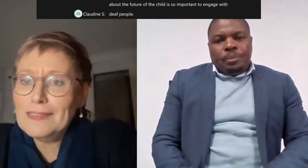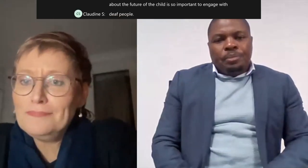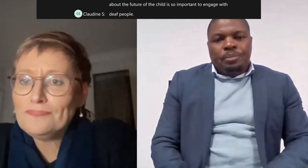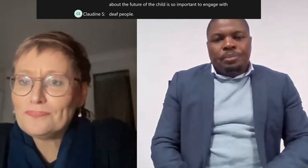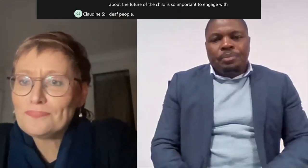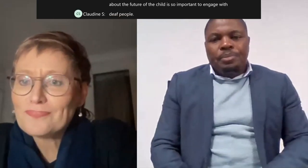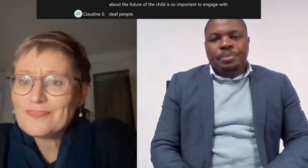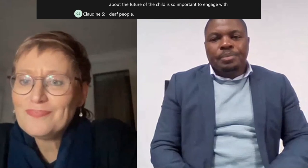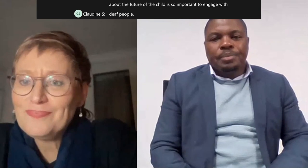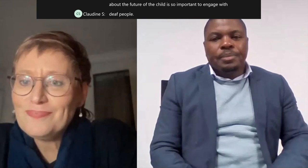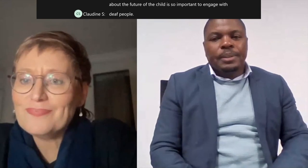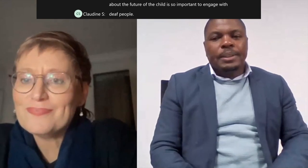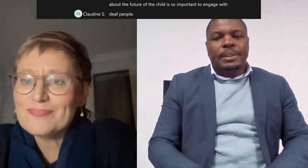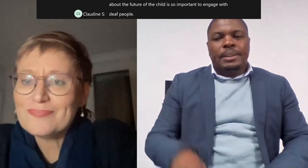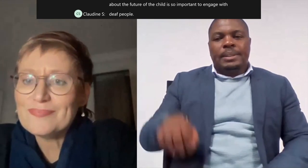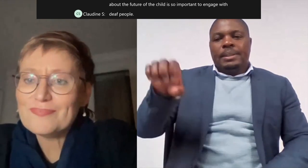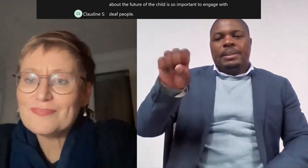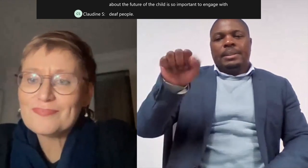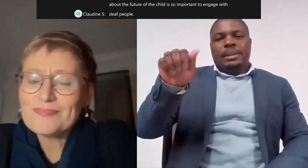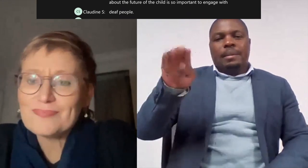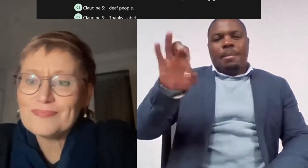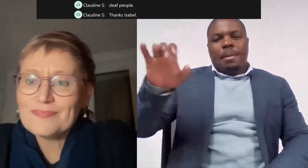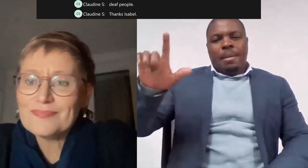Thanks, Isabel.